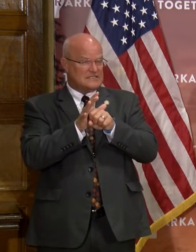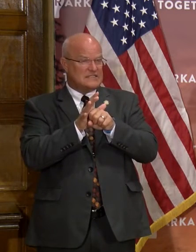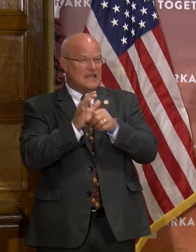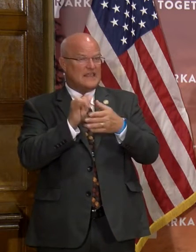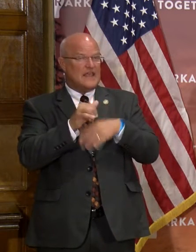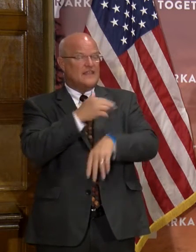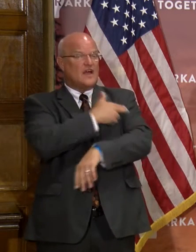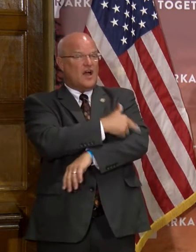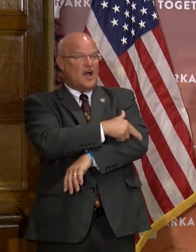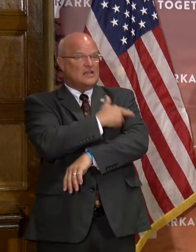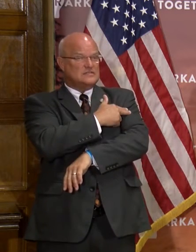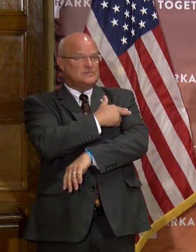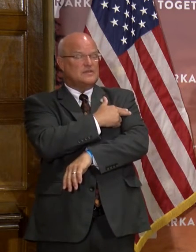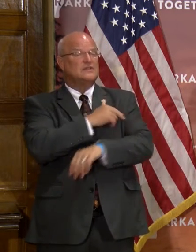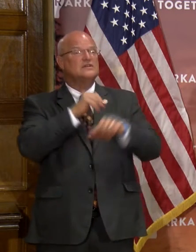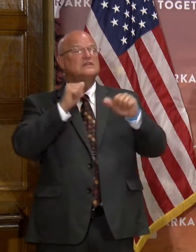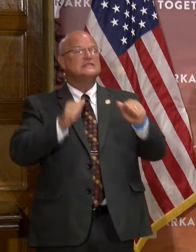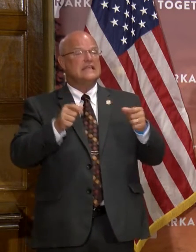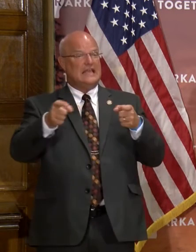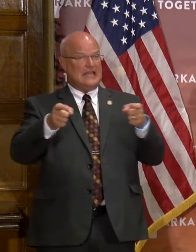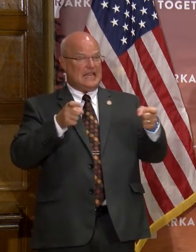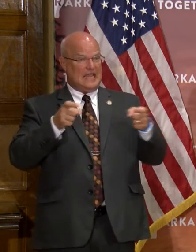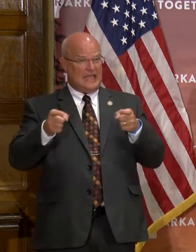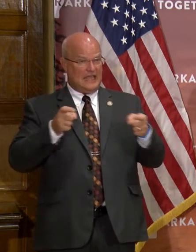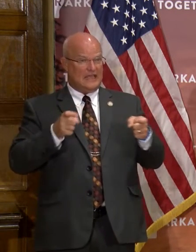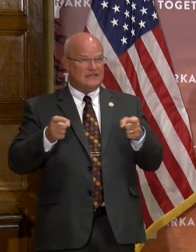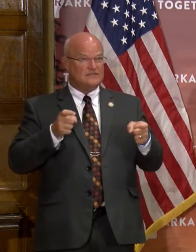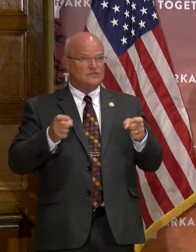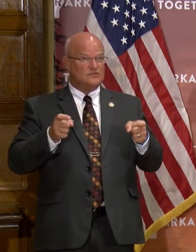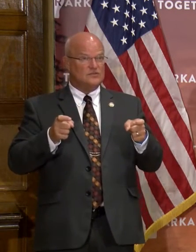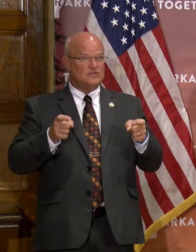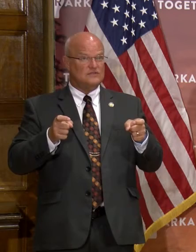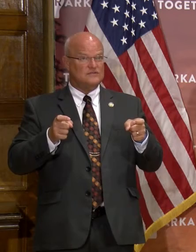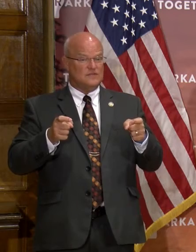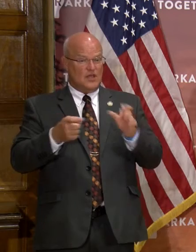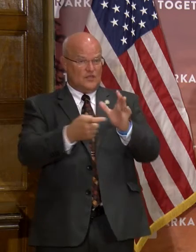that our hospitals can handle the